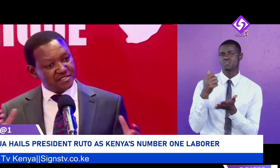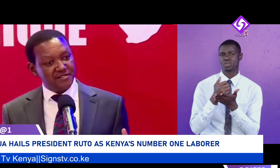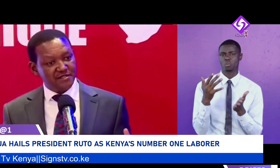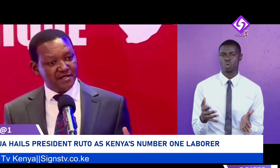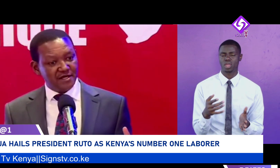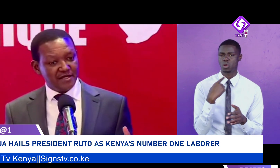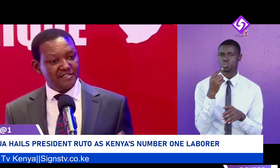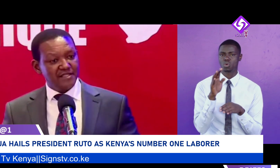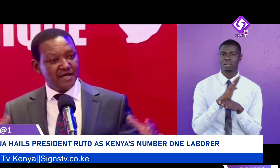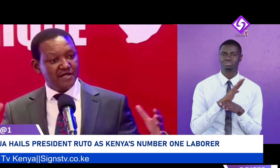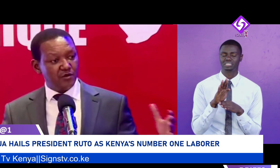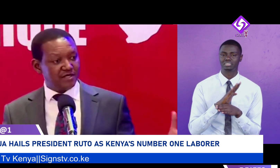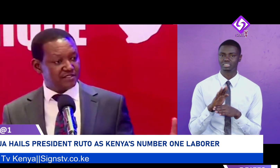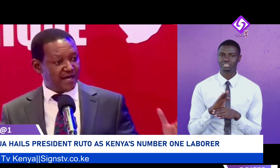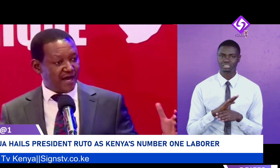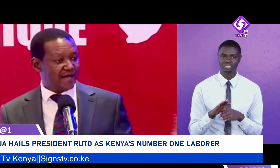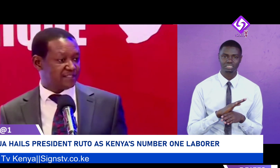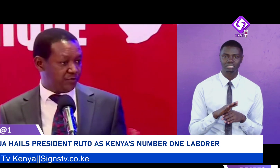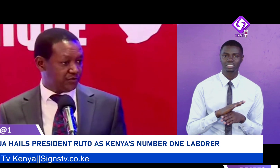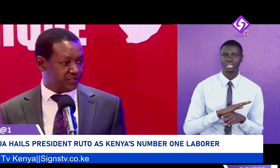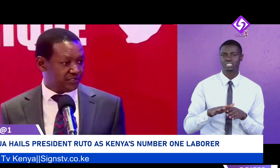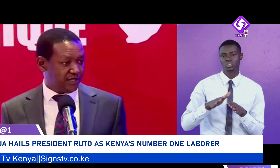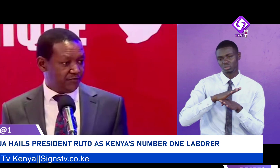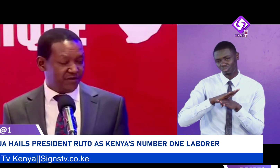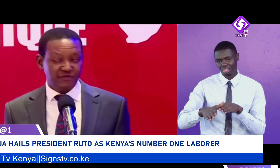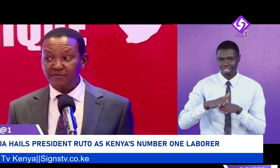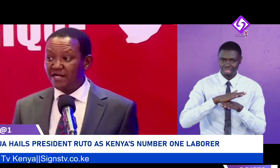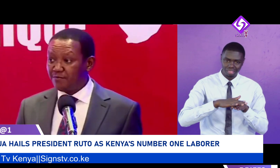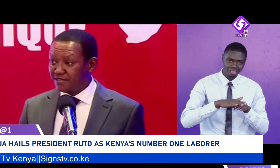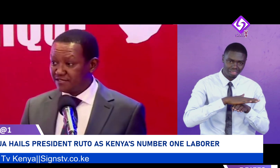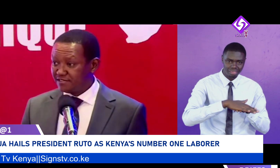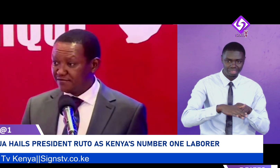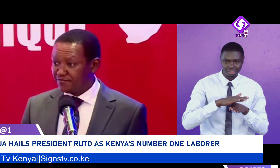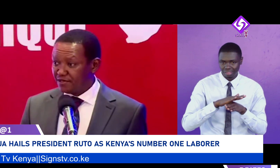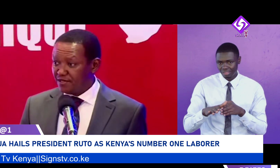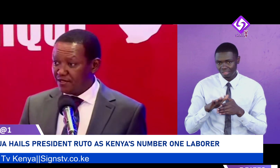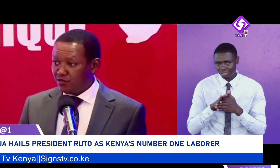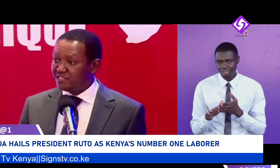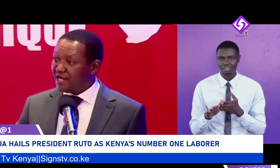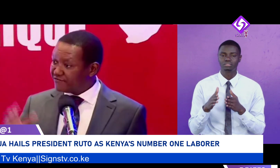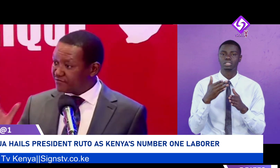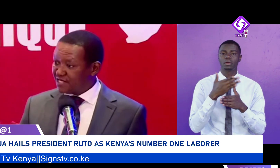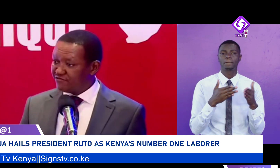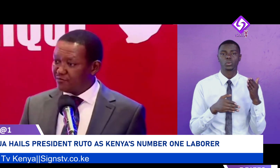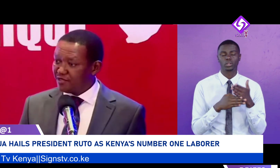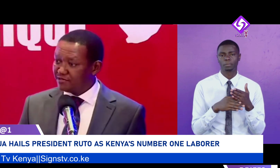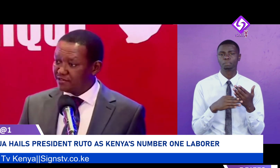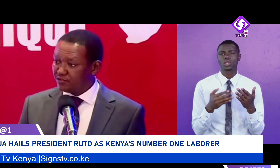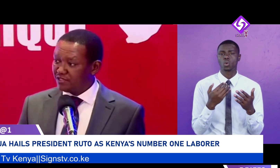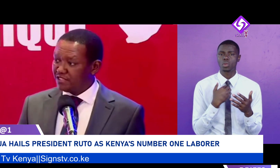busy getting their Noahs, their arks built by very many laborers. We still have some slave labor that we are dealing